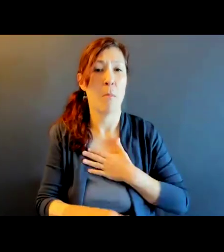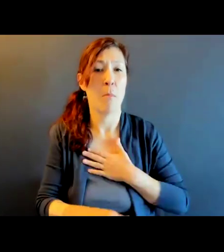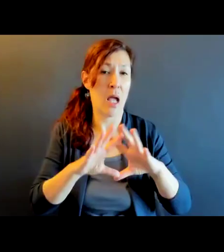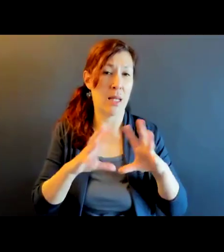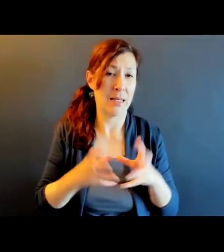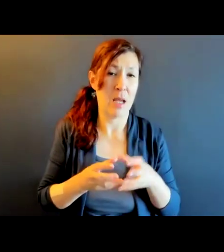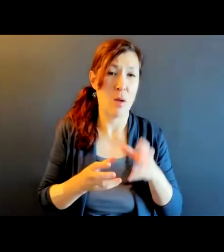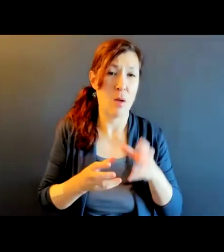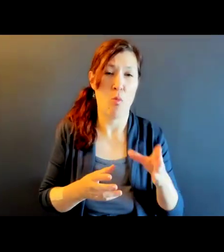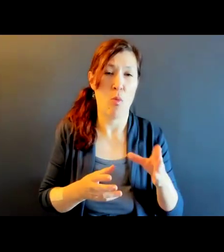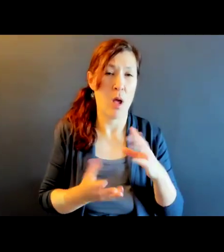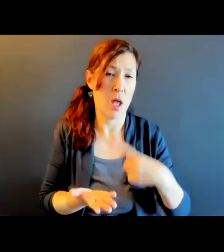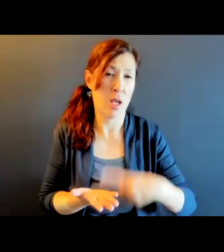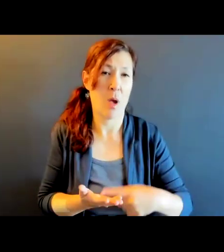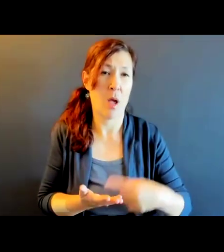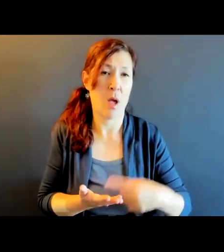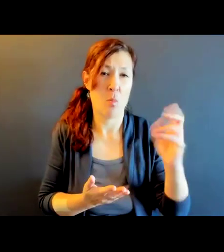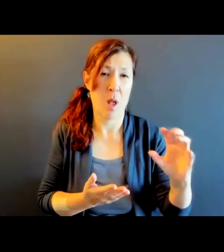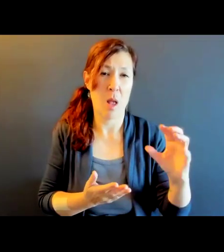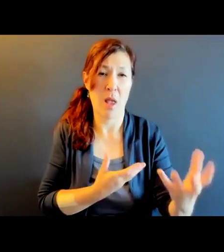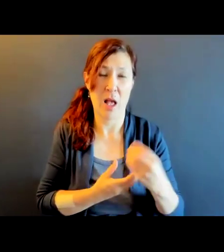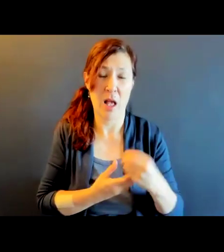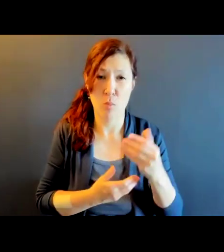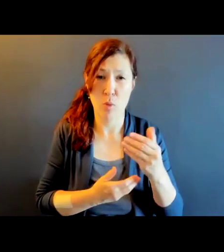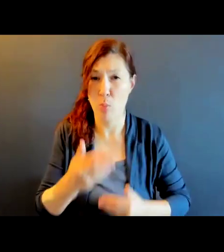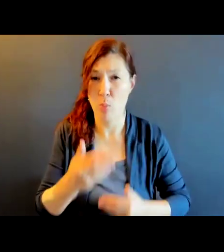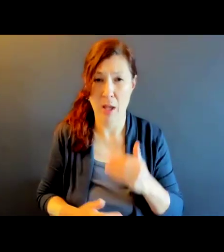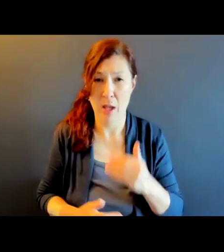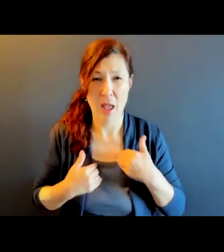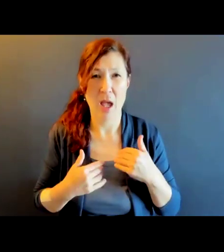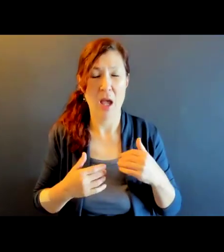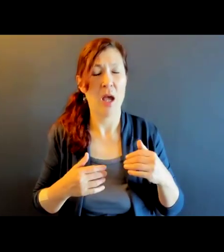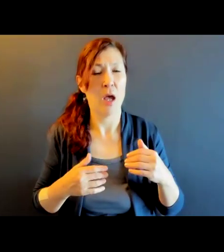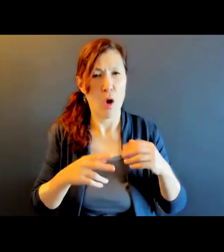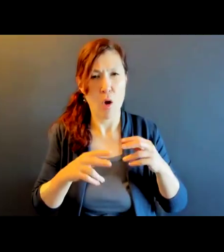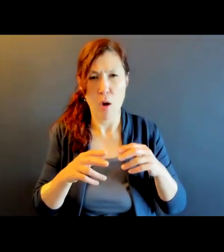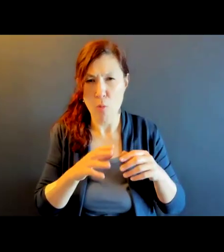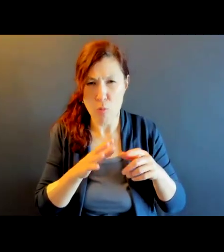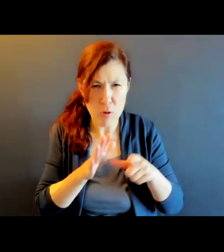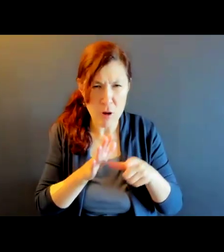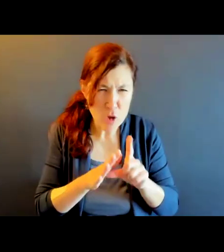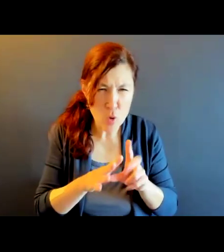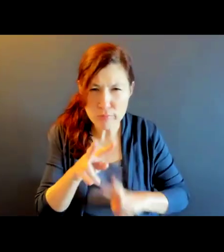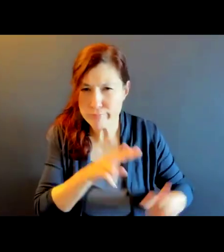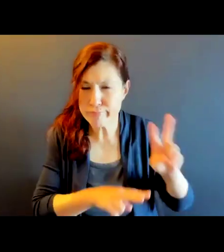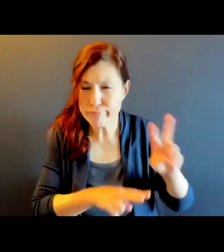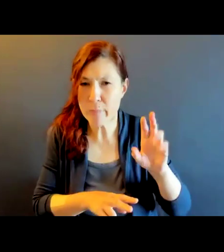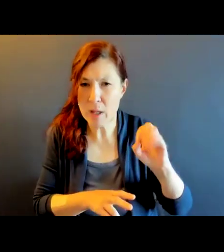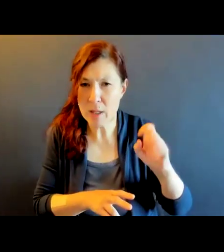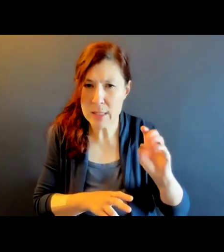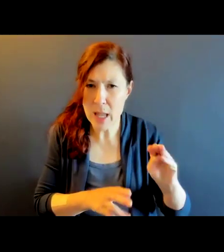report on the public engagement process that's been held to discuss the ongoing review of the exam school policy and potential